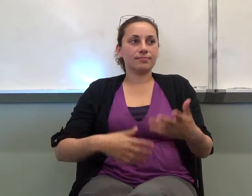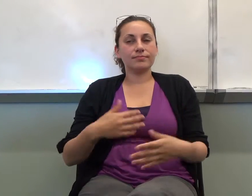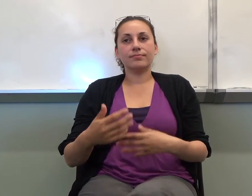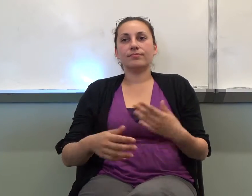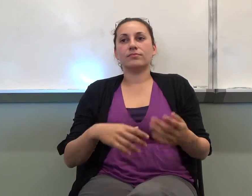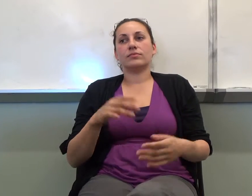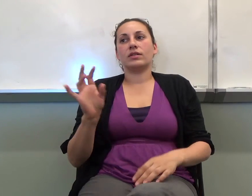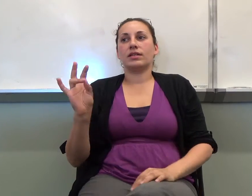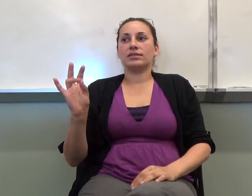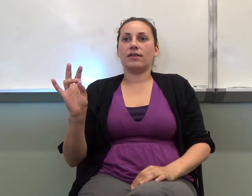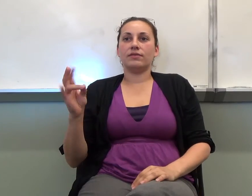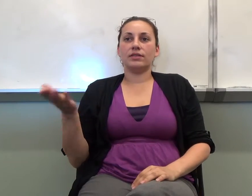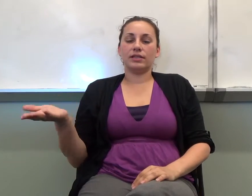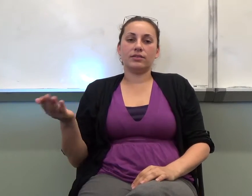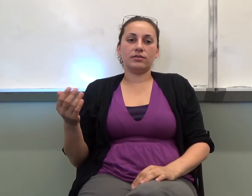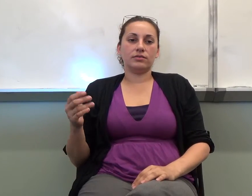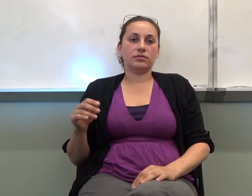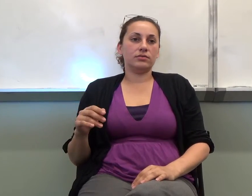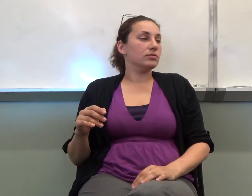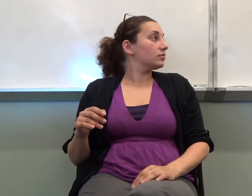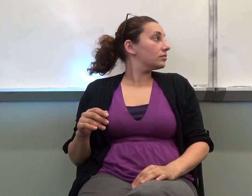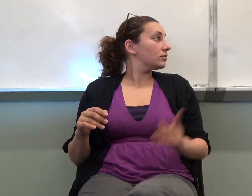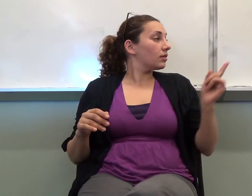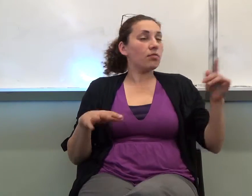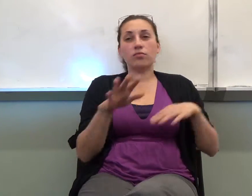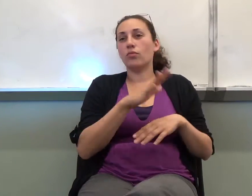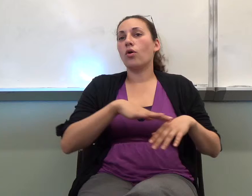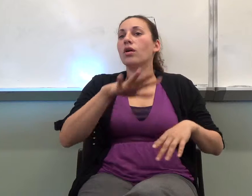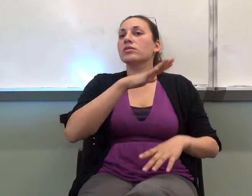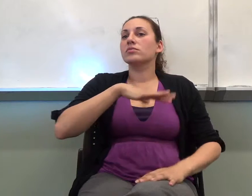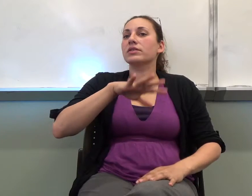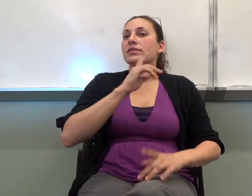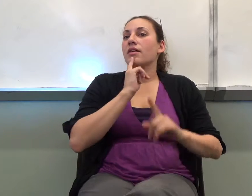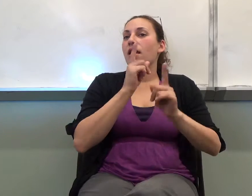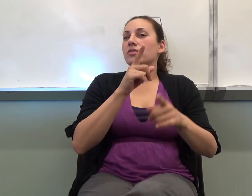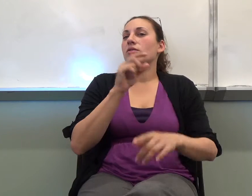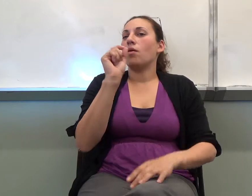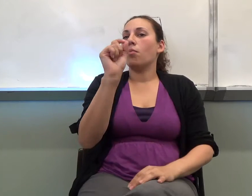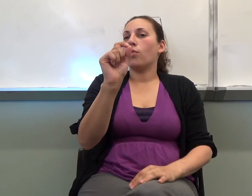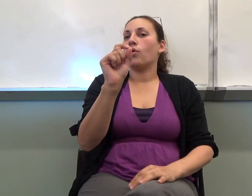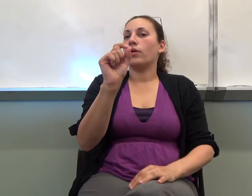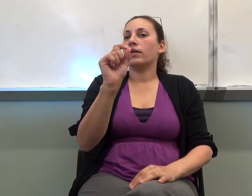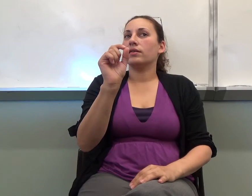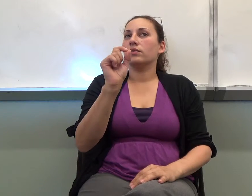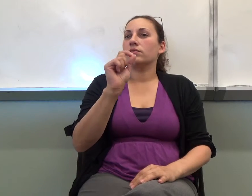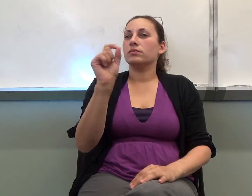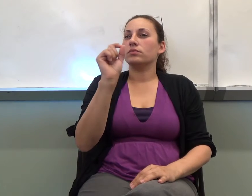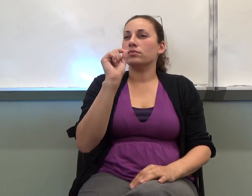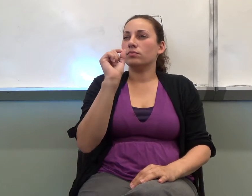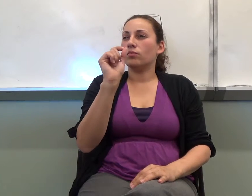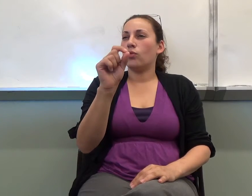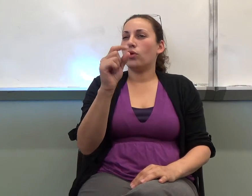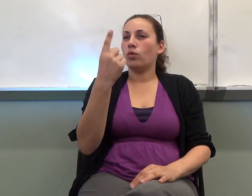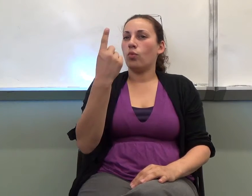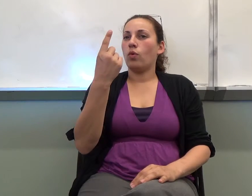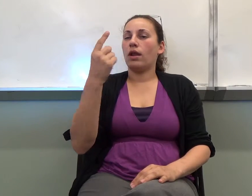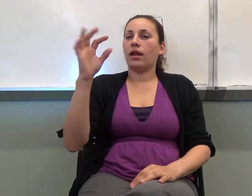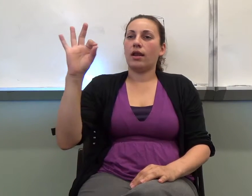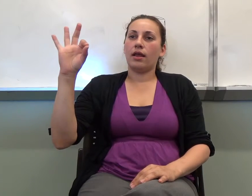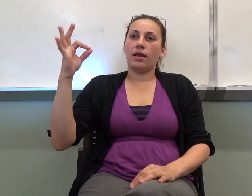here. Okay, so we're going to say this is approximately 0.1 of 9. We'll round it to